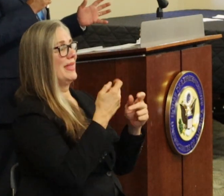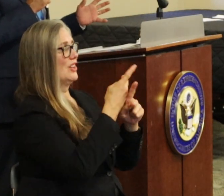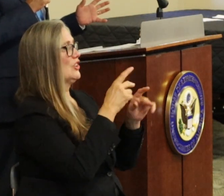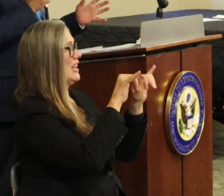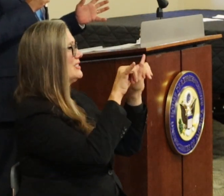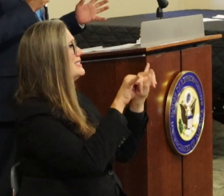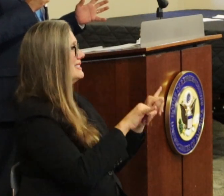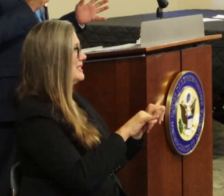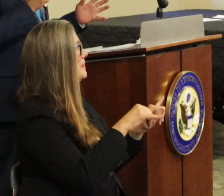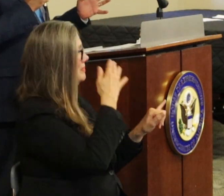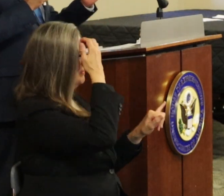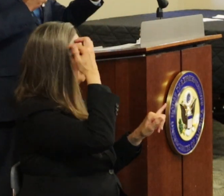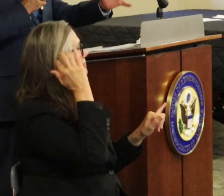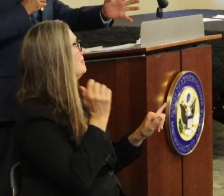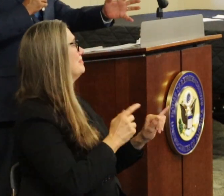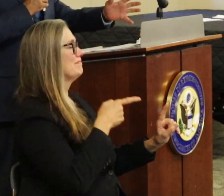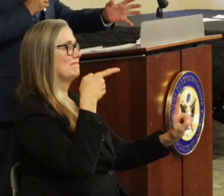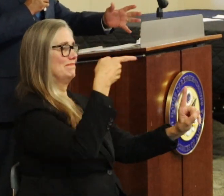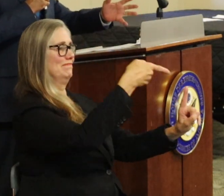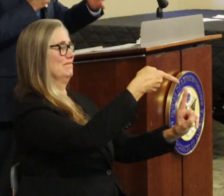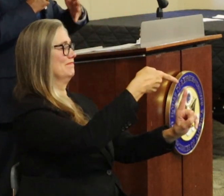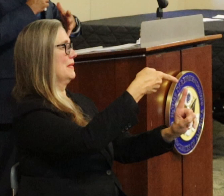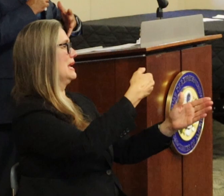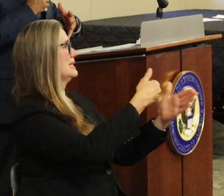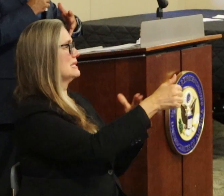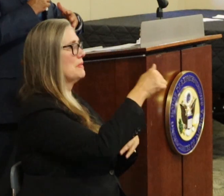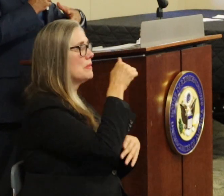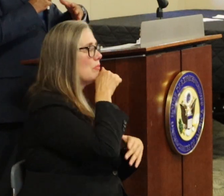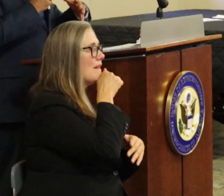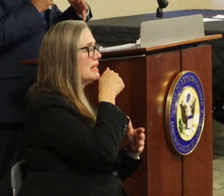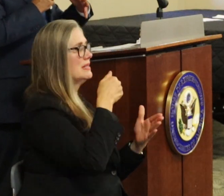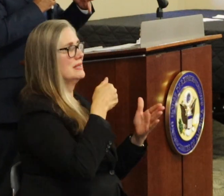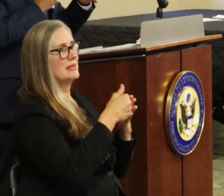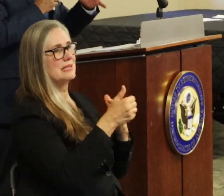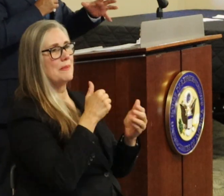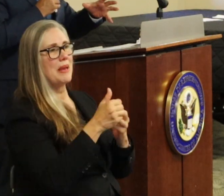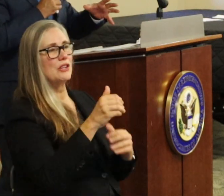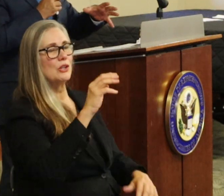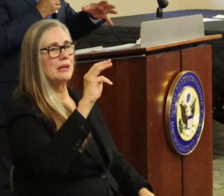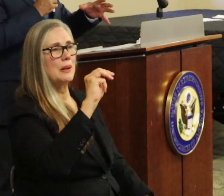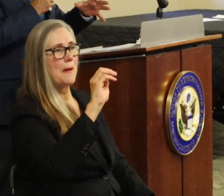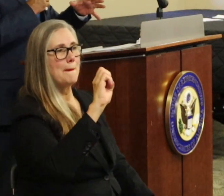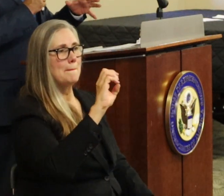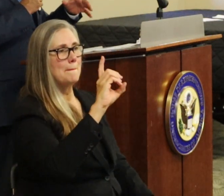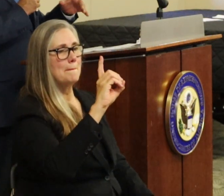general. Whether you're in private insurance or Medicare, and you're